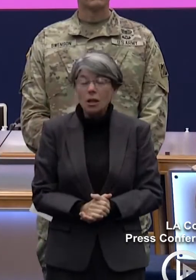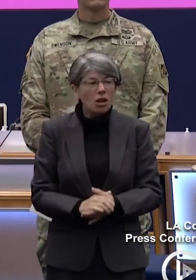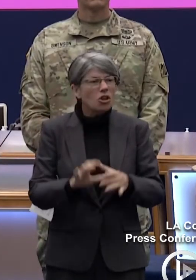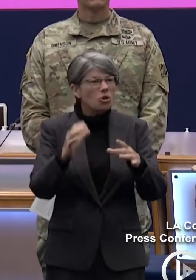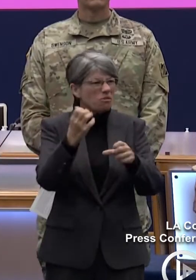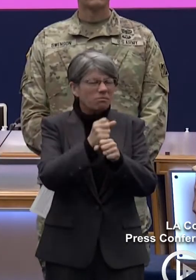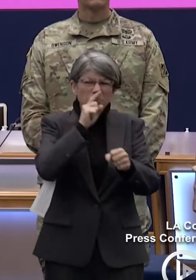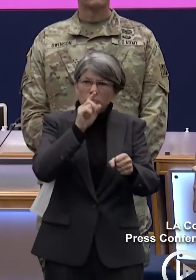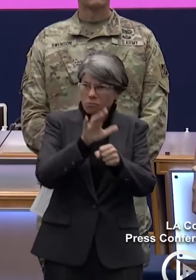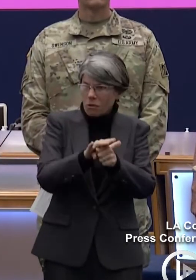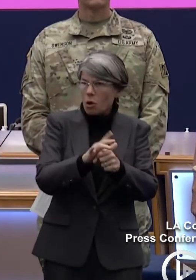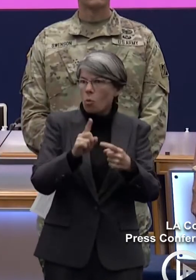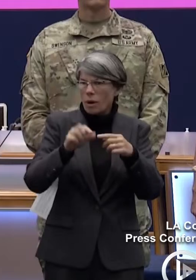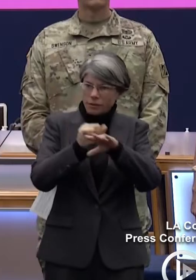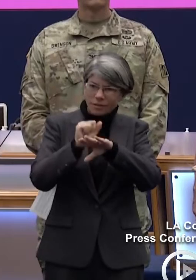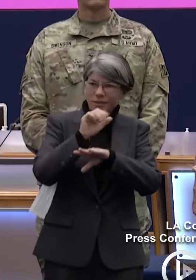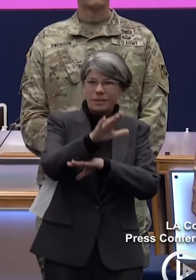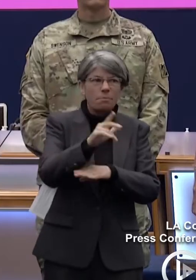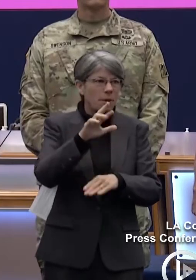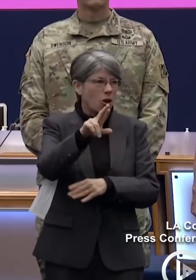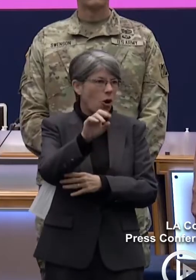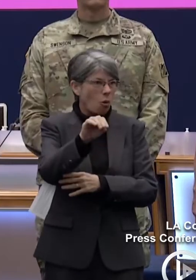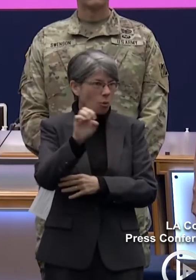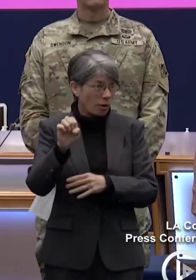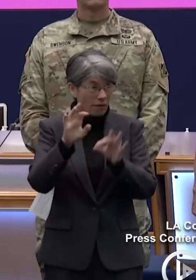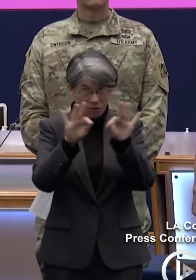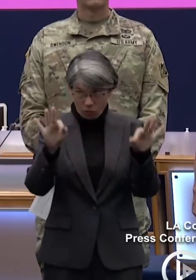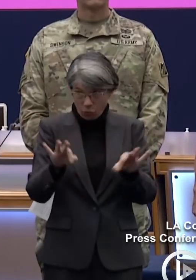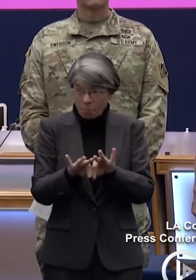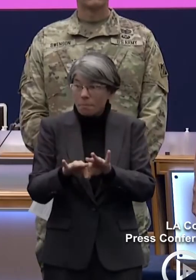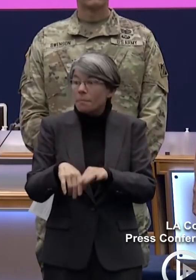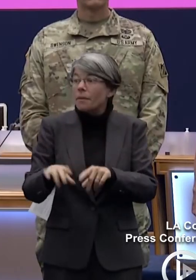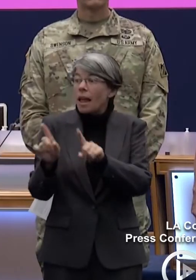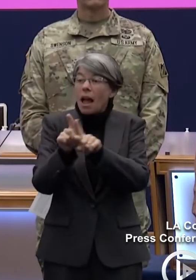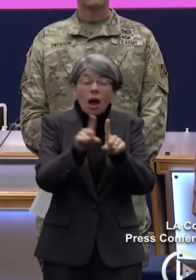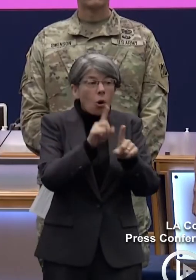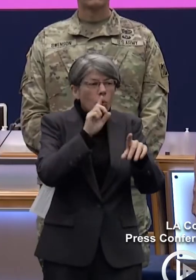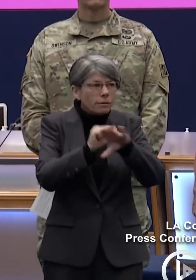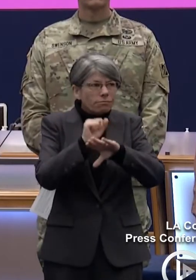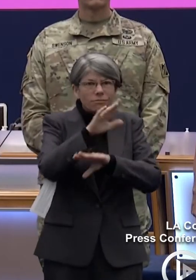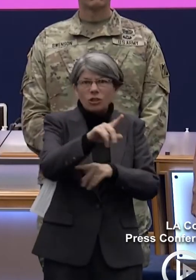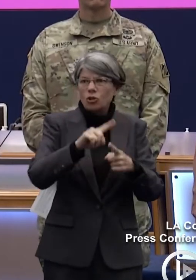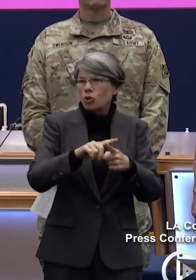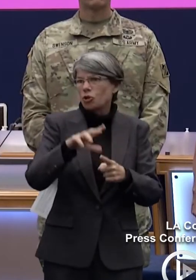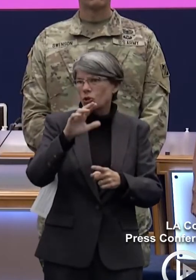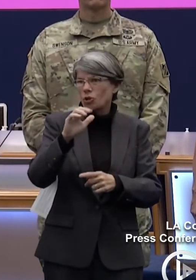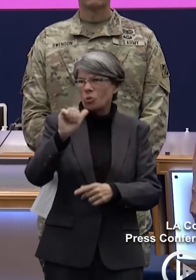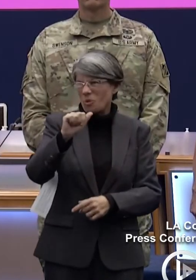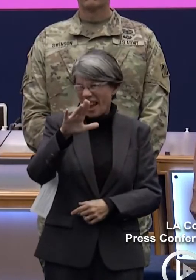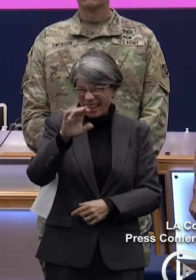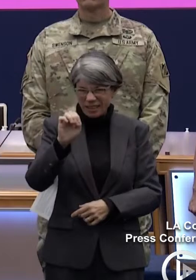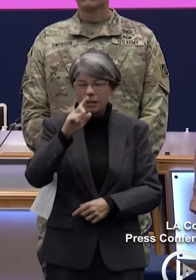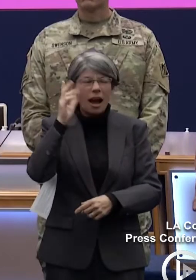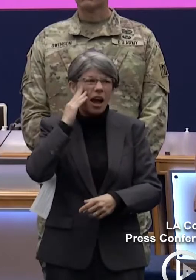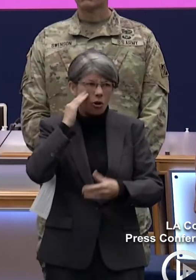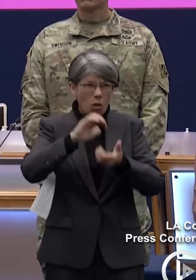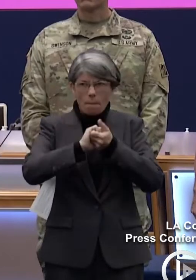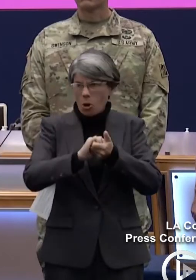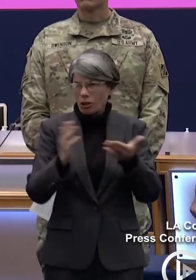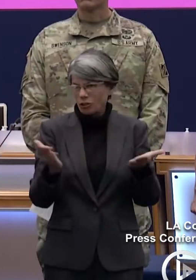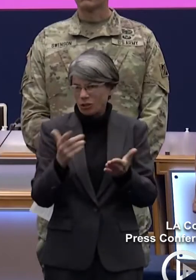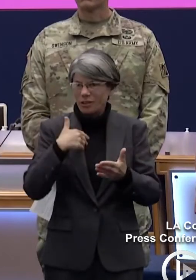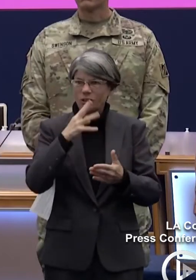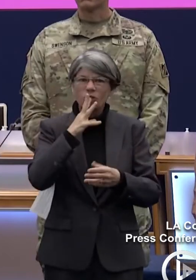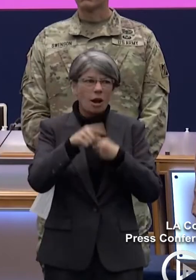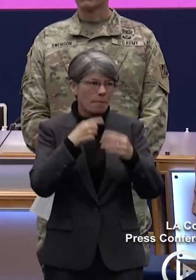get confirmation when you submit your right of entry form and when it's transmitted to our Army Corps, and I know our partners are here to talk about the